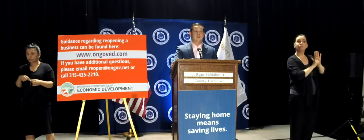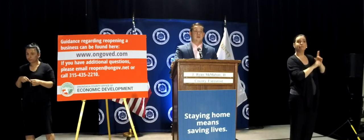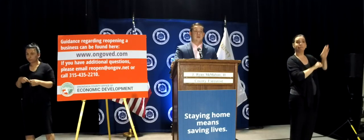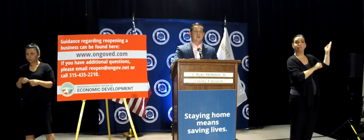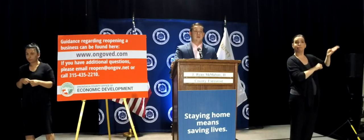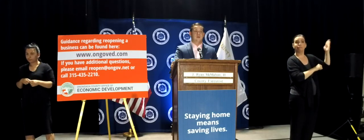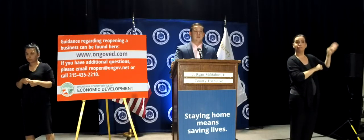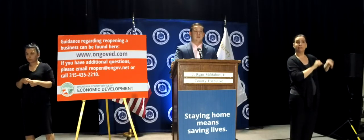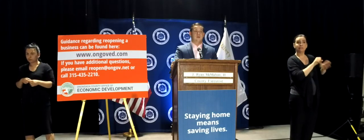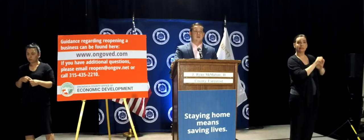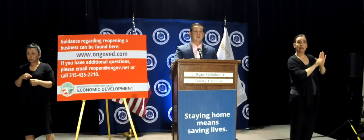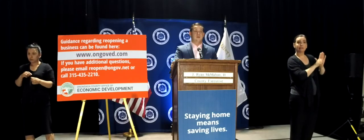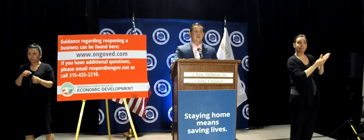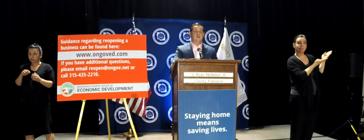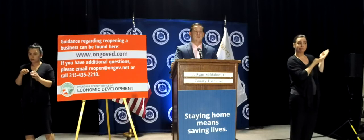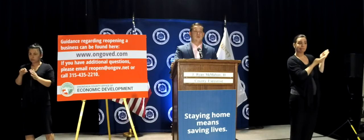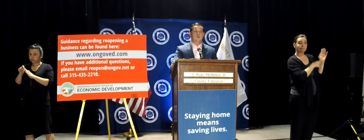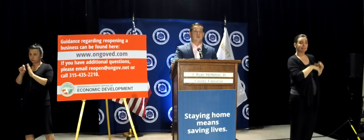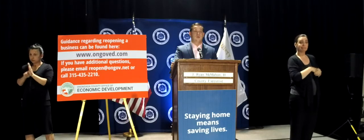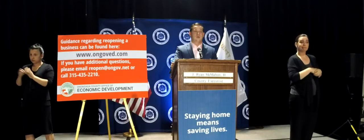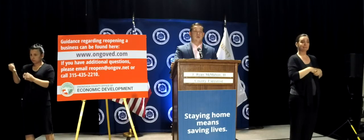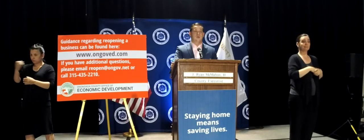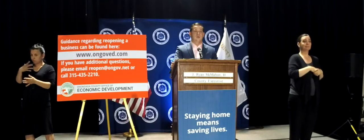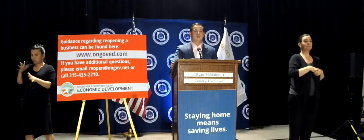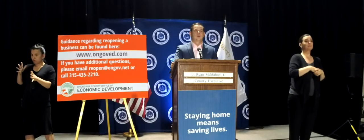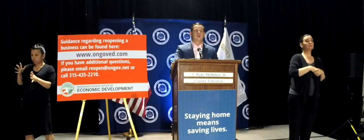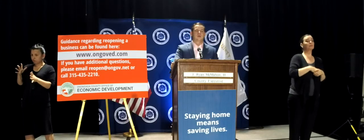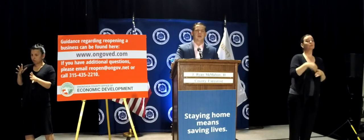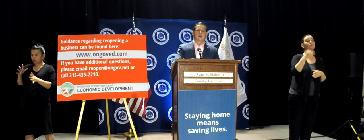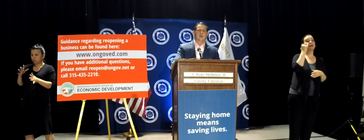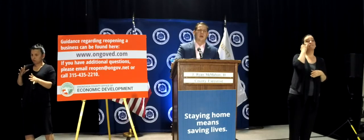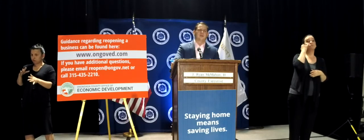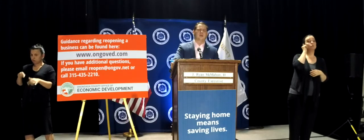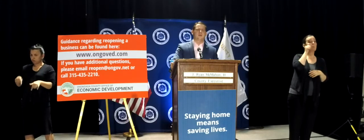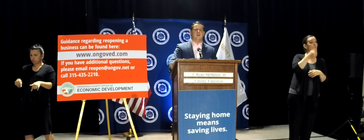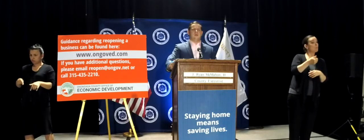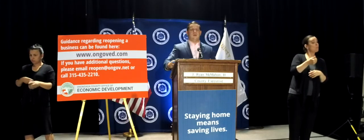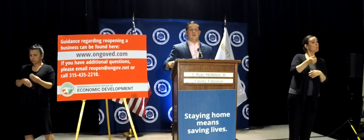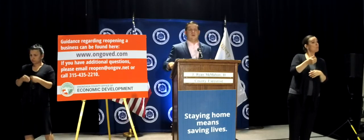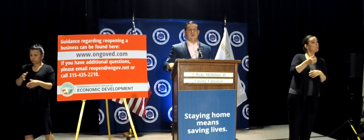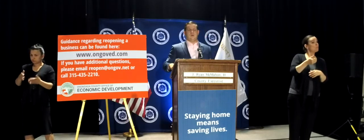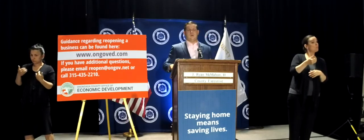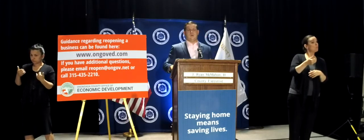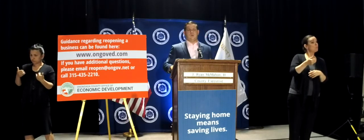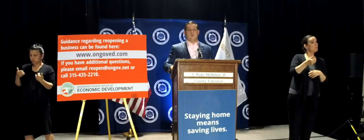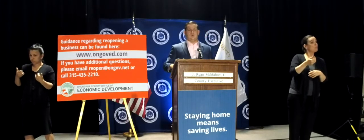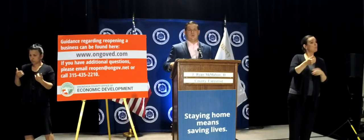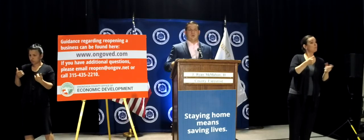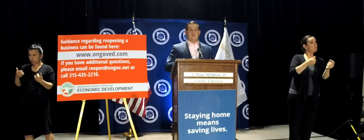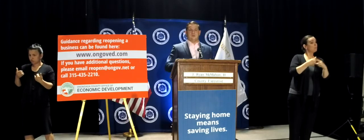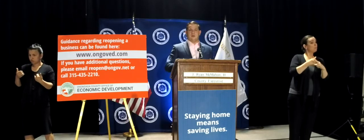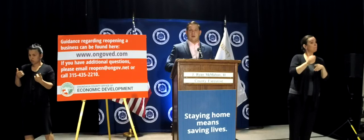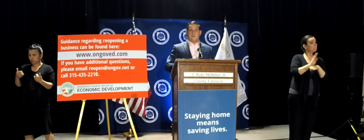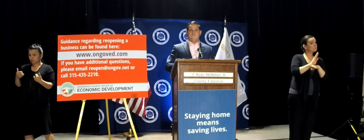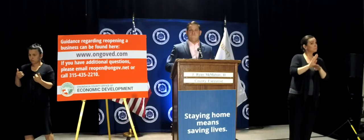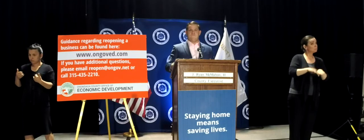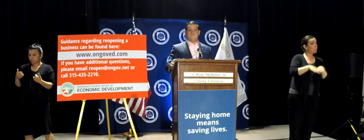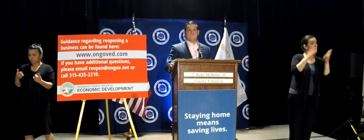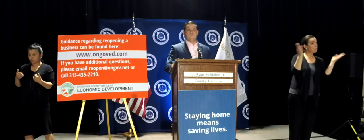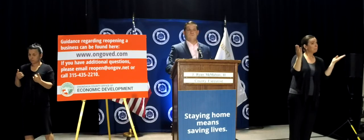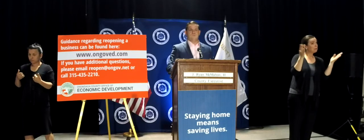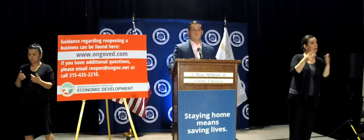you advising businesses to reopen and then wait for the guidance to come? Chris,